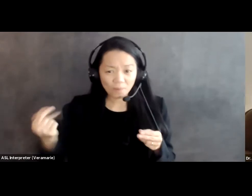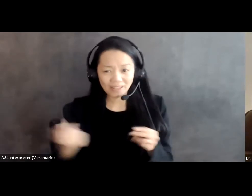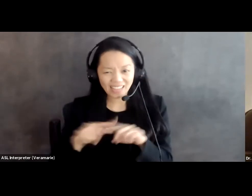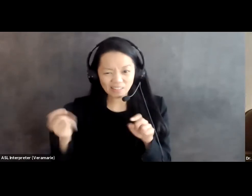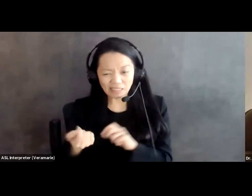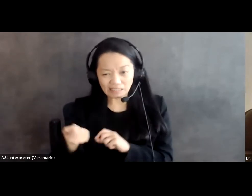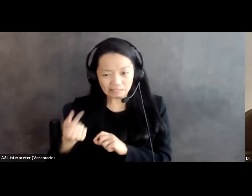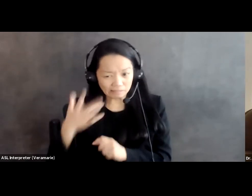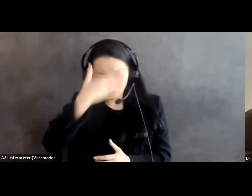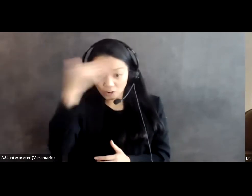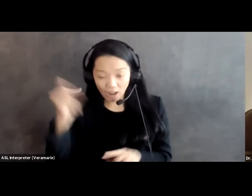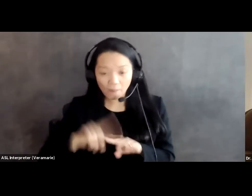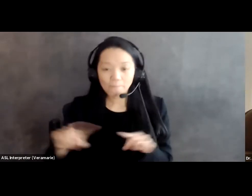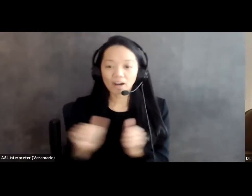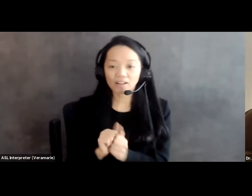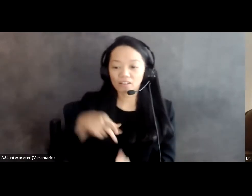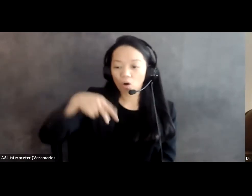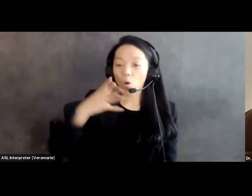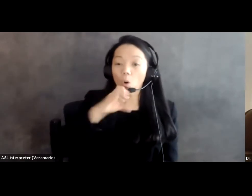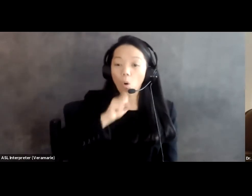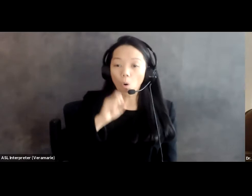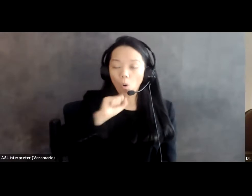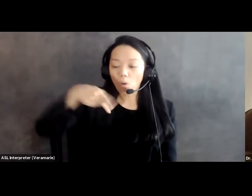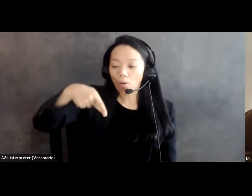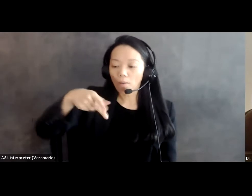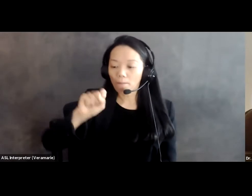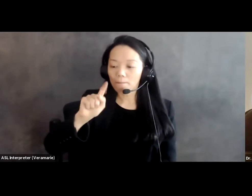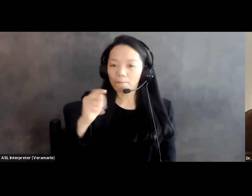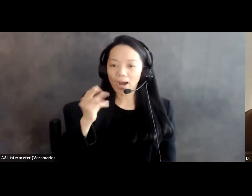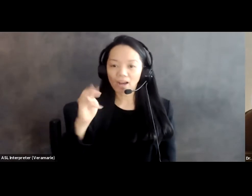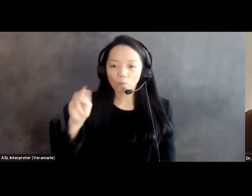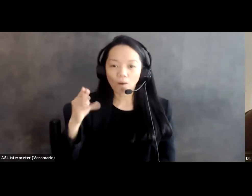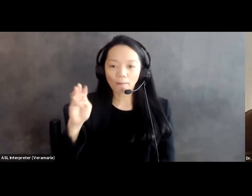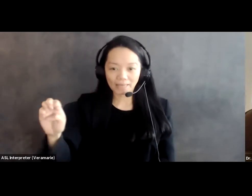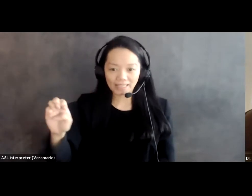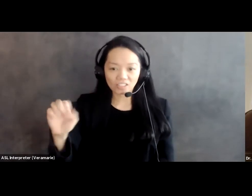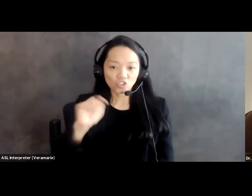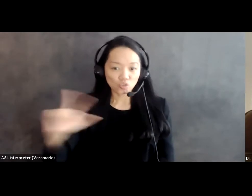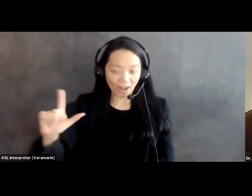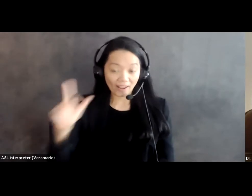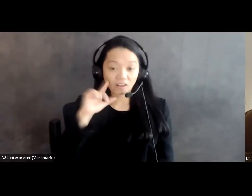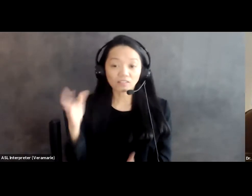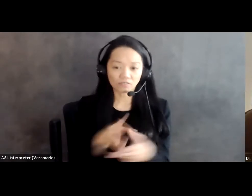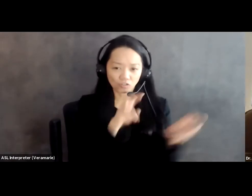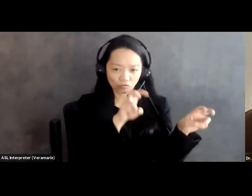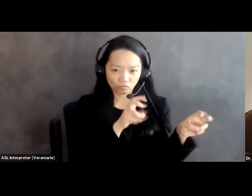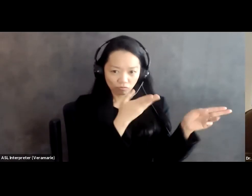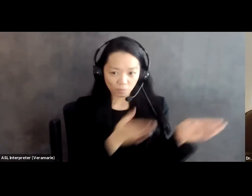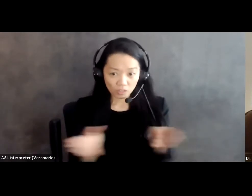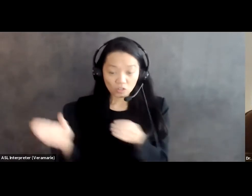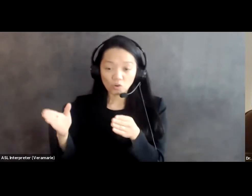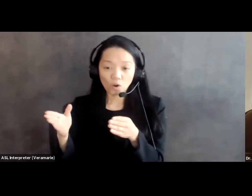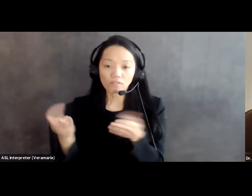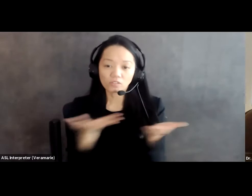know, is the old Potawatomi Trail, the transit point between the Great Lakes and the Mississippi